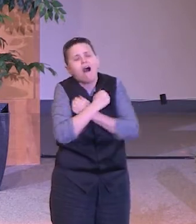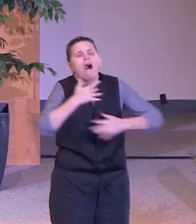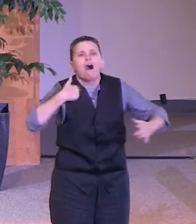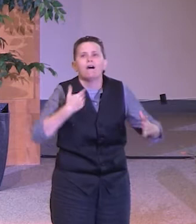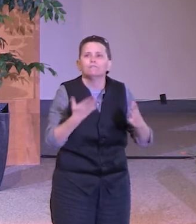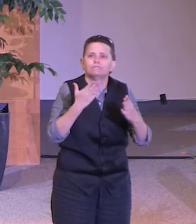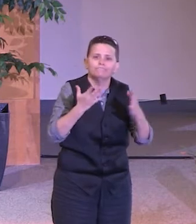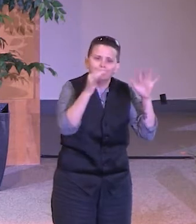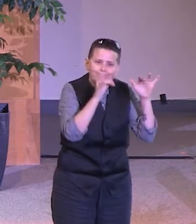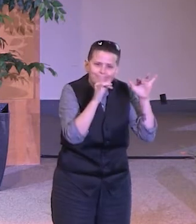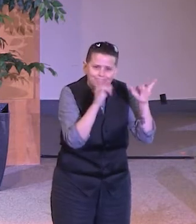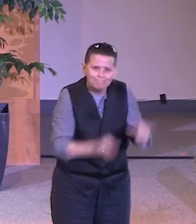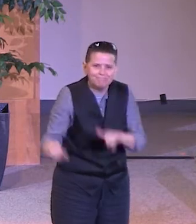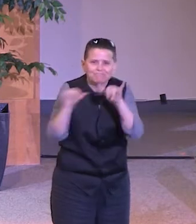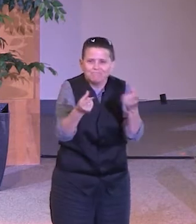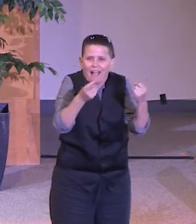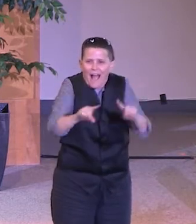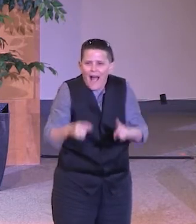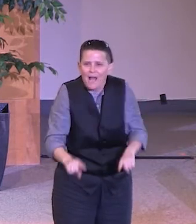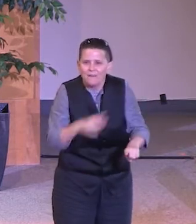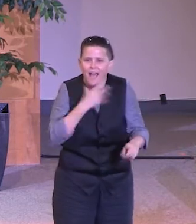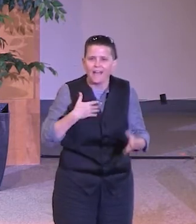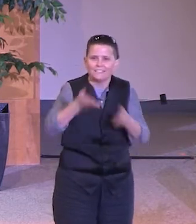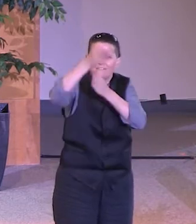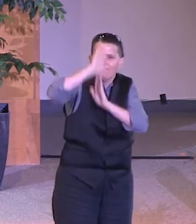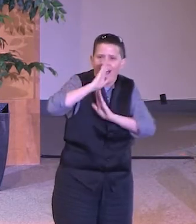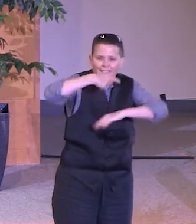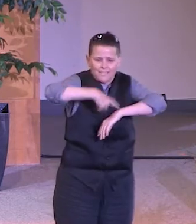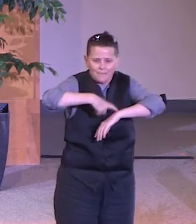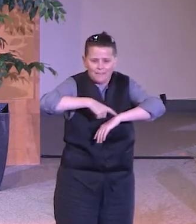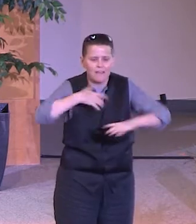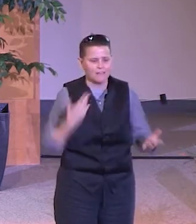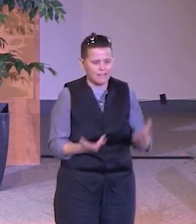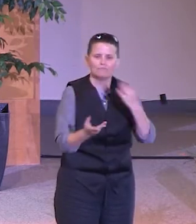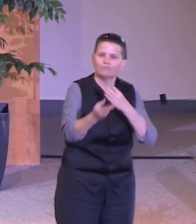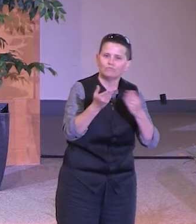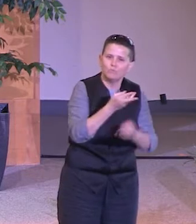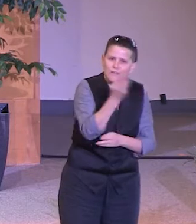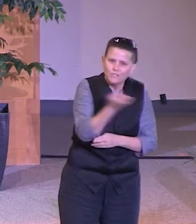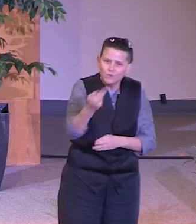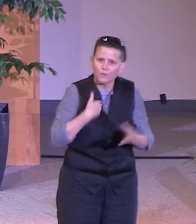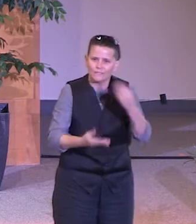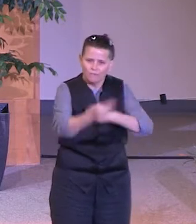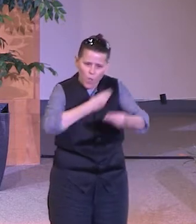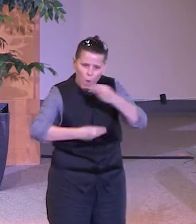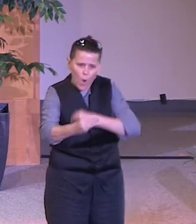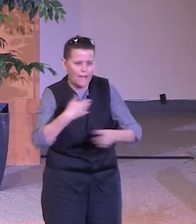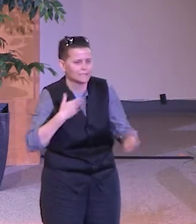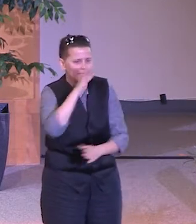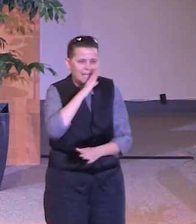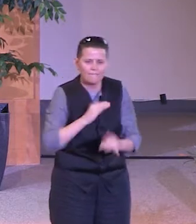resources of infinite spirit flow through my loving heart and clear mind as a never-ending supply of